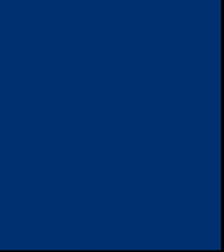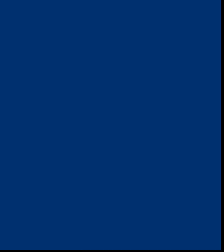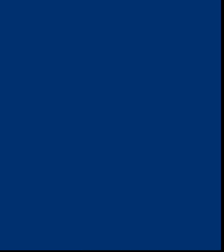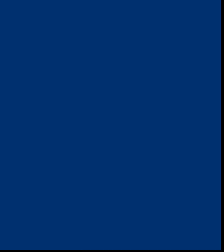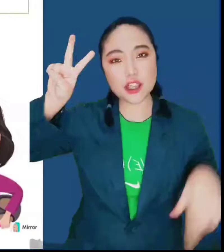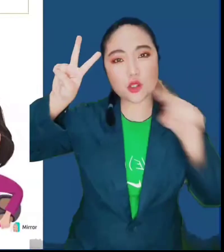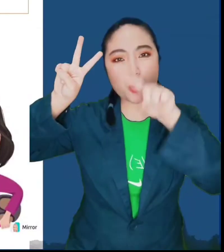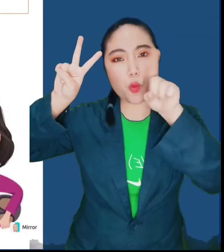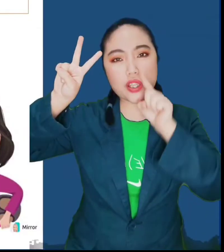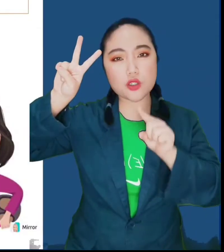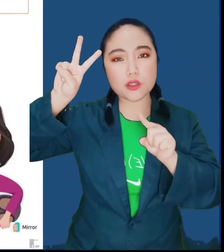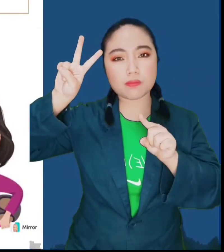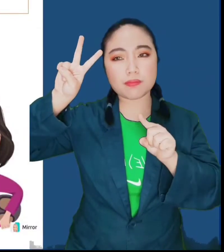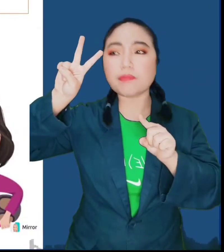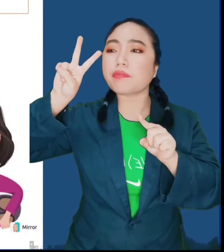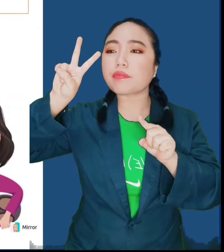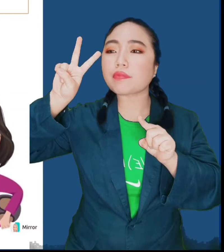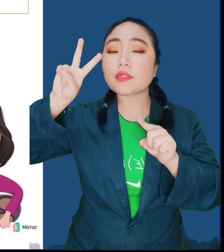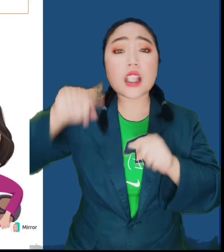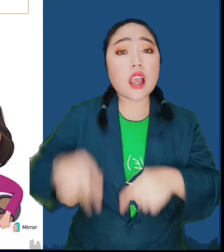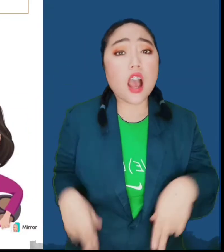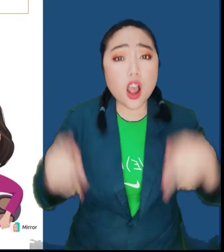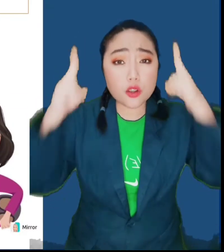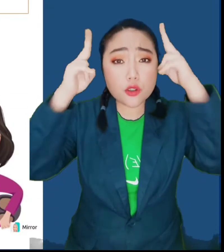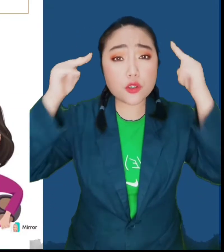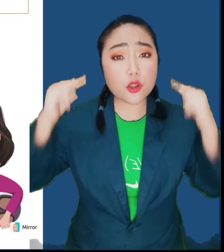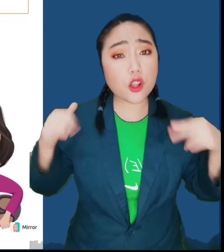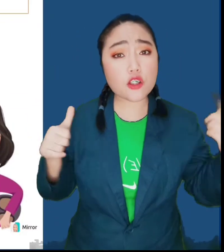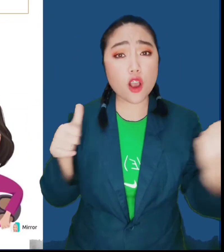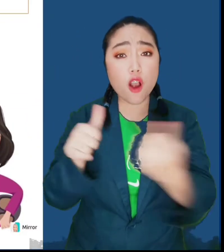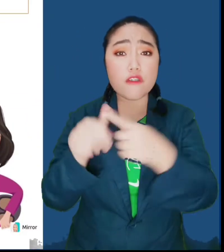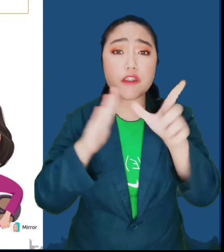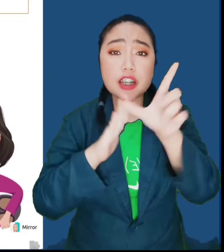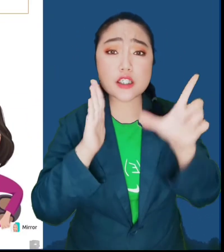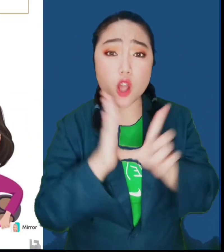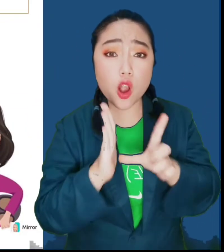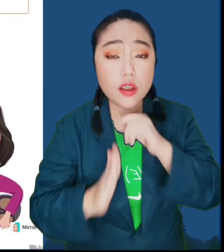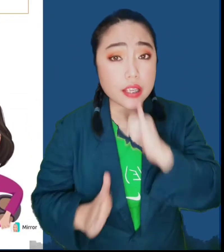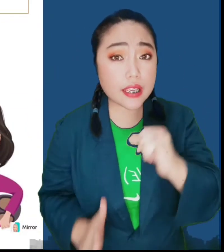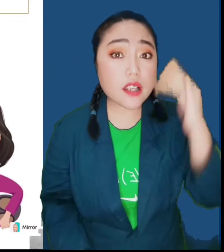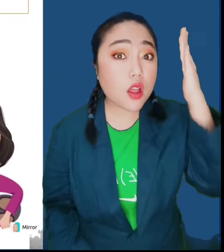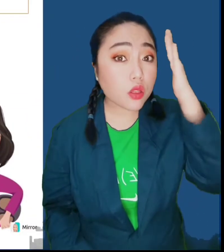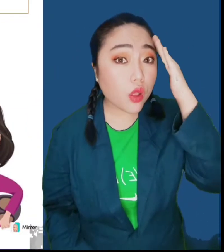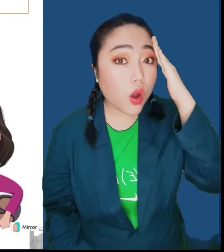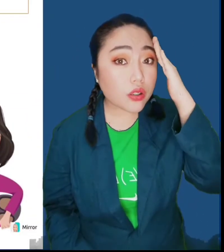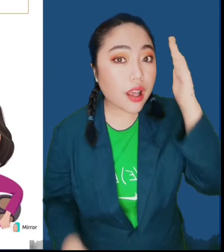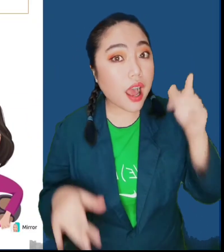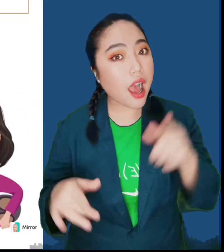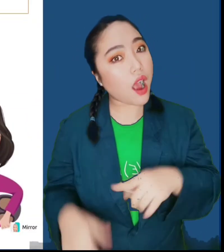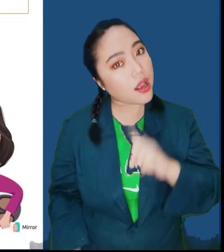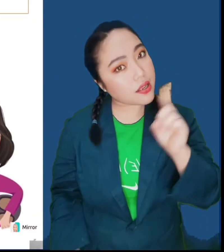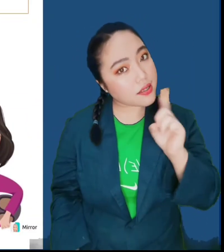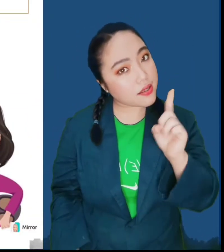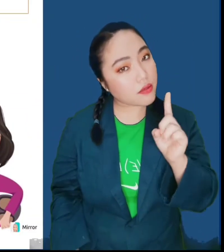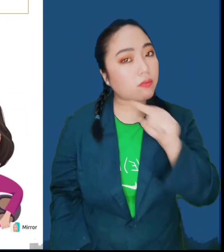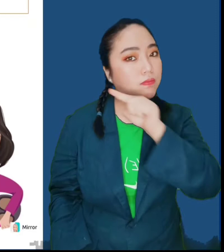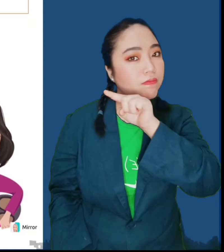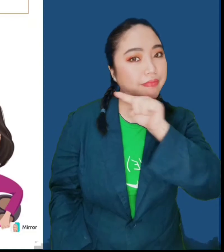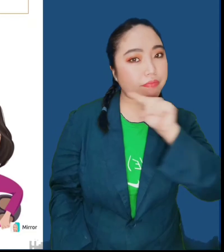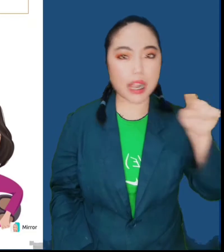Number 2. The question is, Newton's first law is popularly known